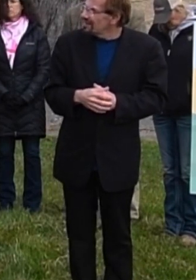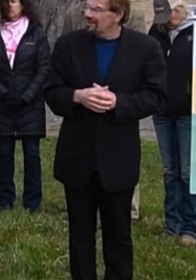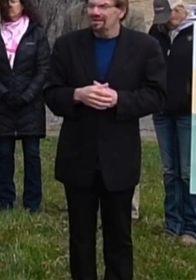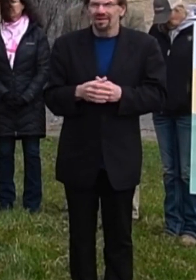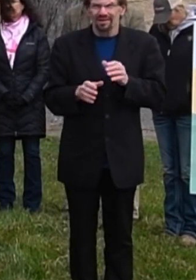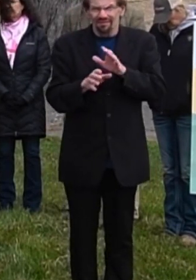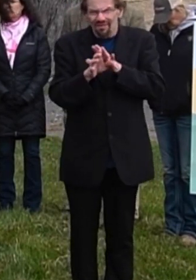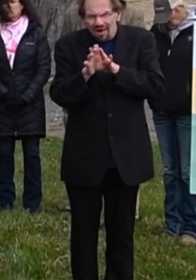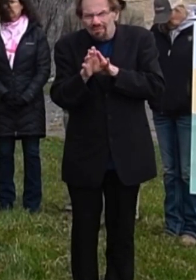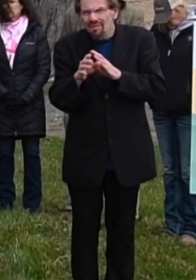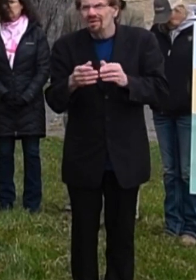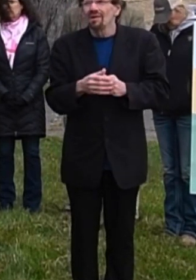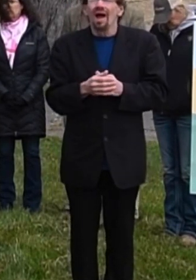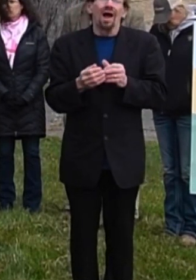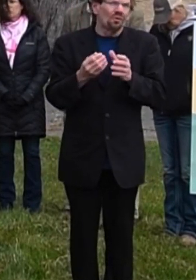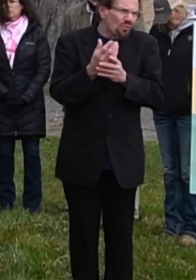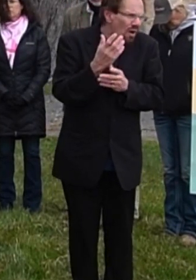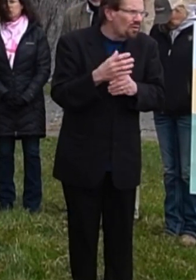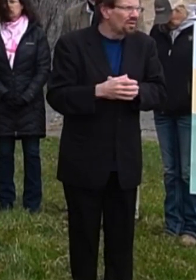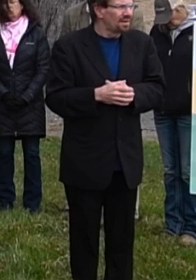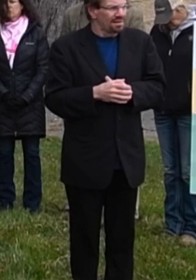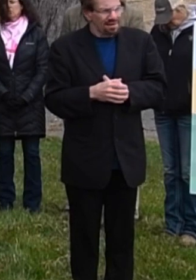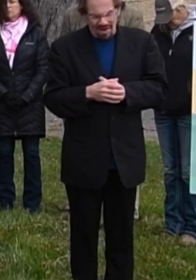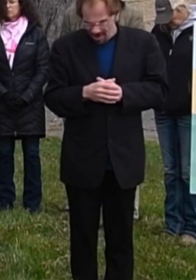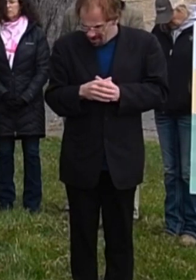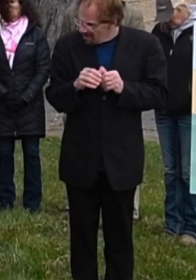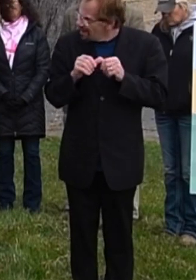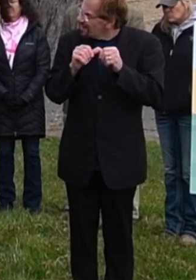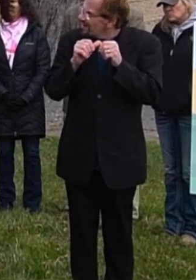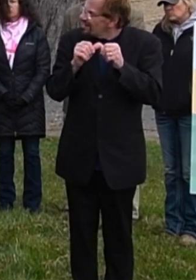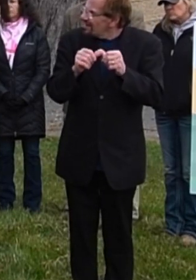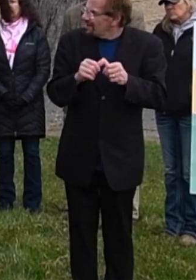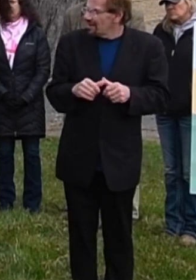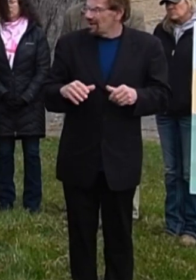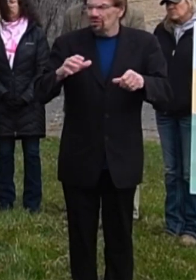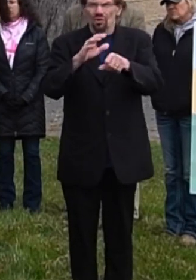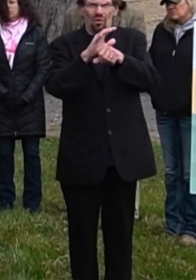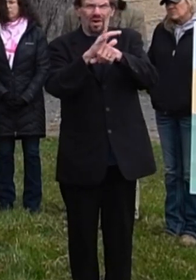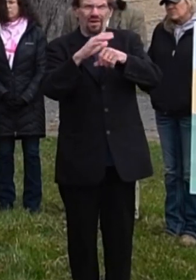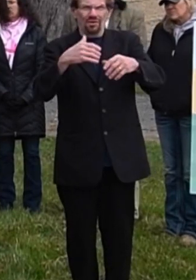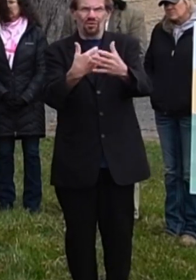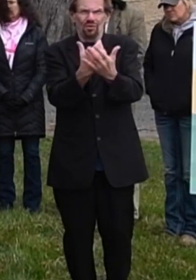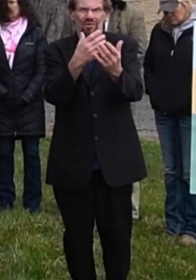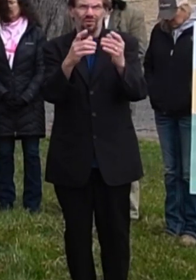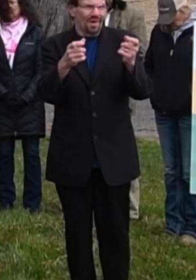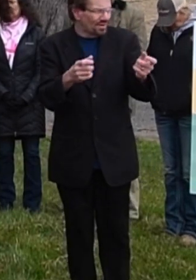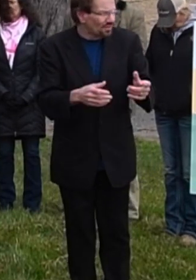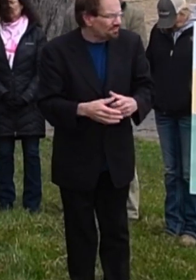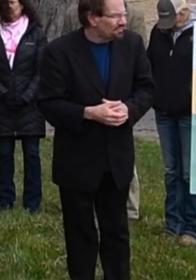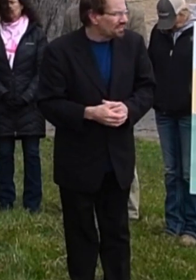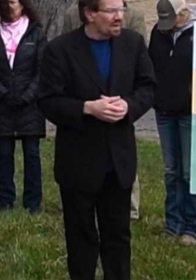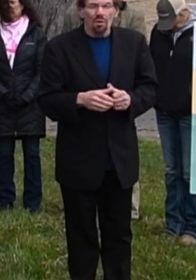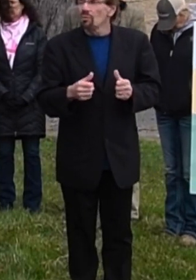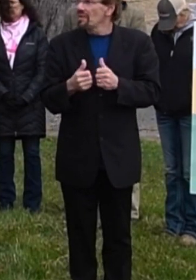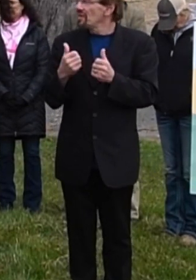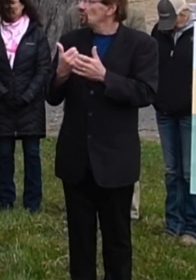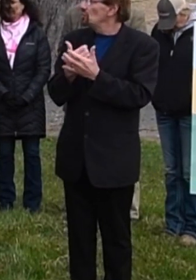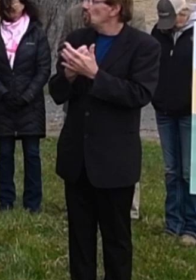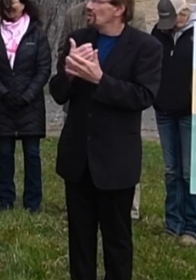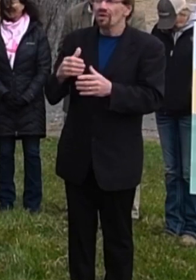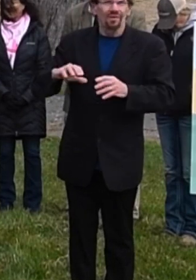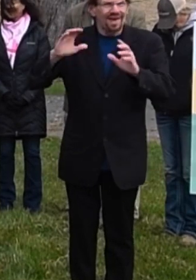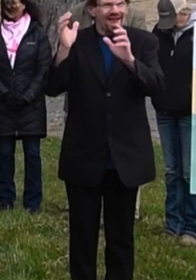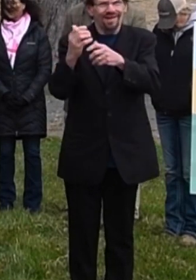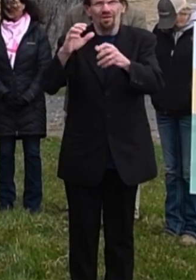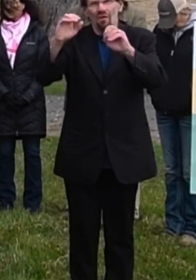develop, grow, and move in a totally new direction. And with the newly created Office of